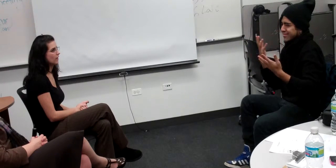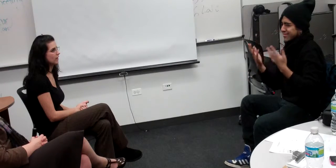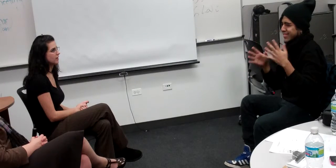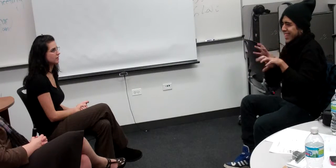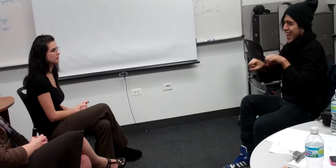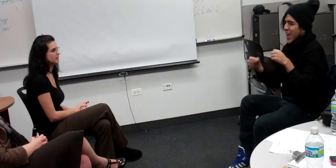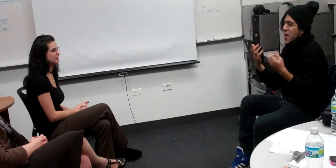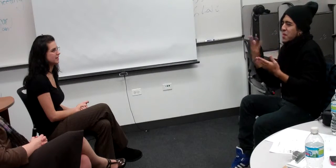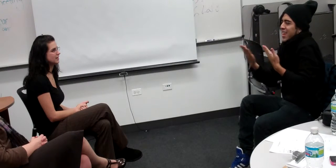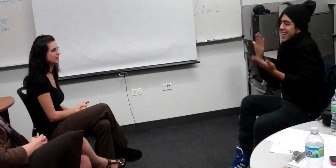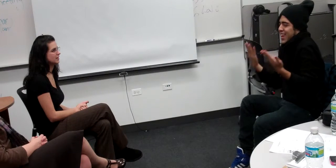felt